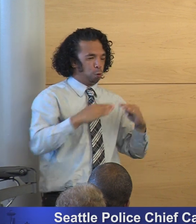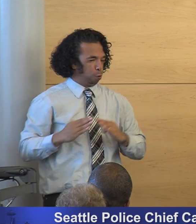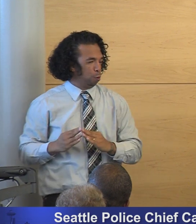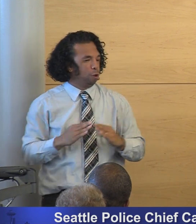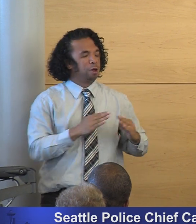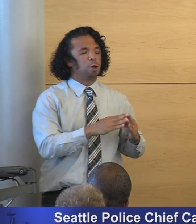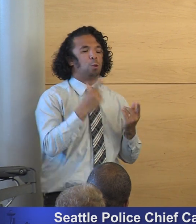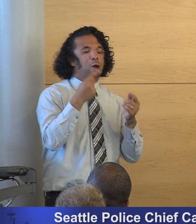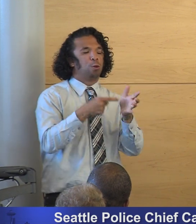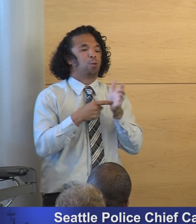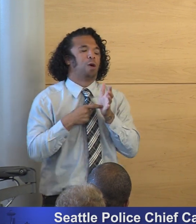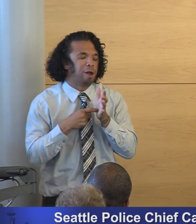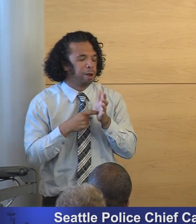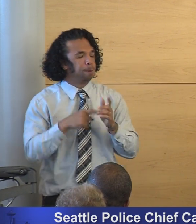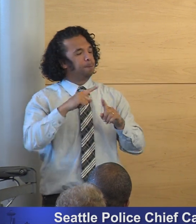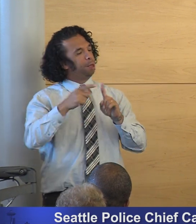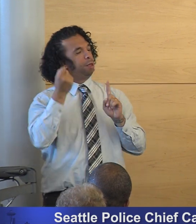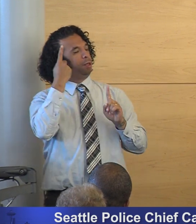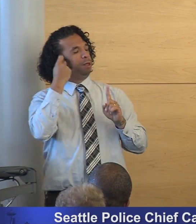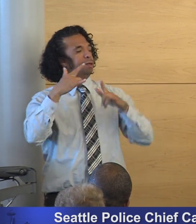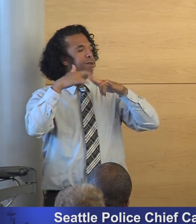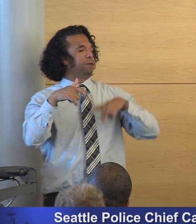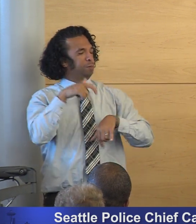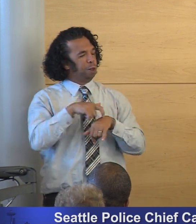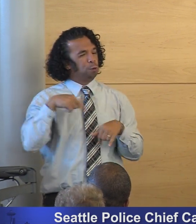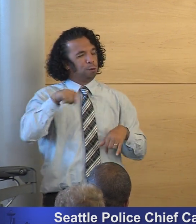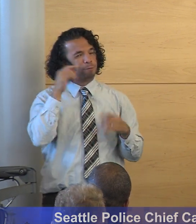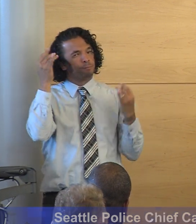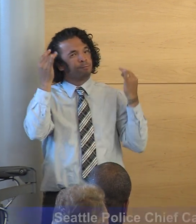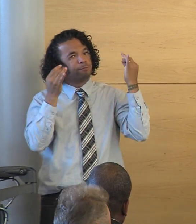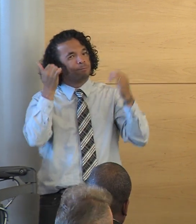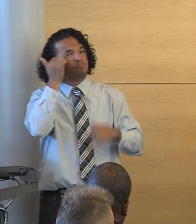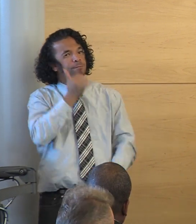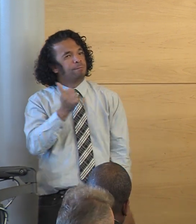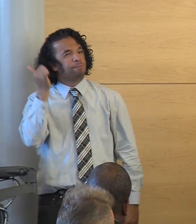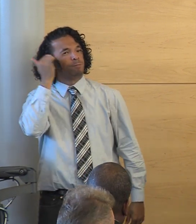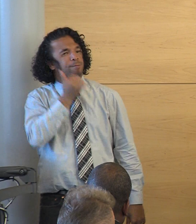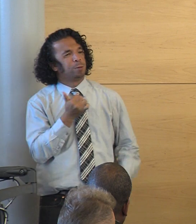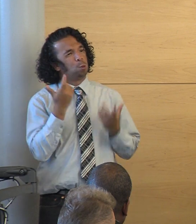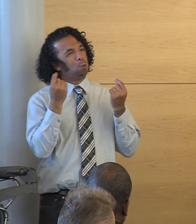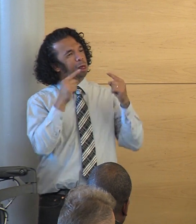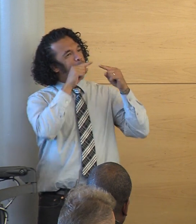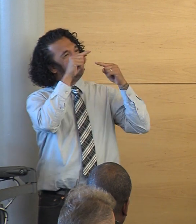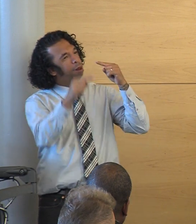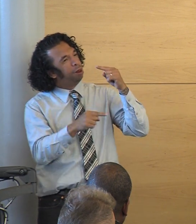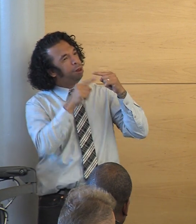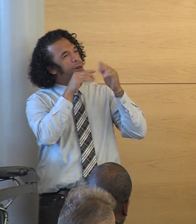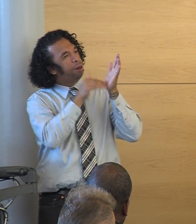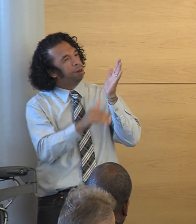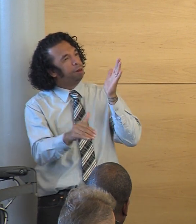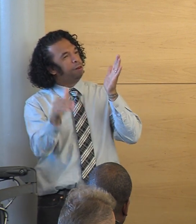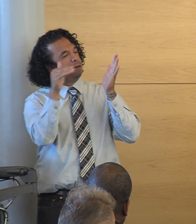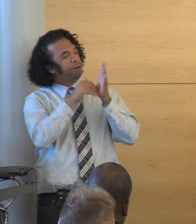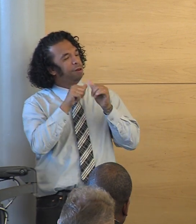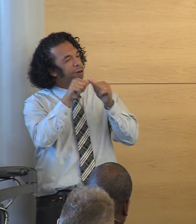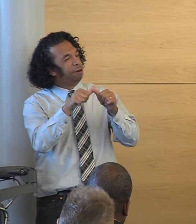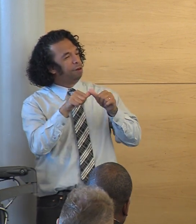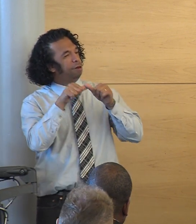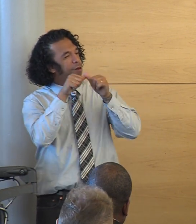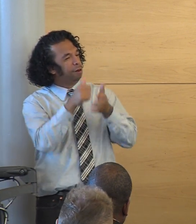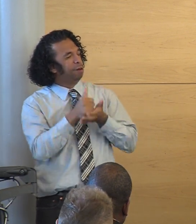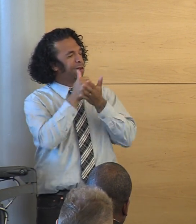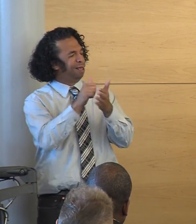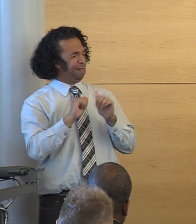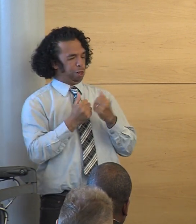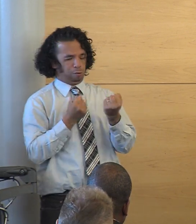decree requires, but to be thinking every day, what is that loop of continual improvement? How are we serving